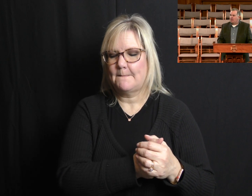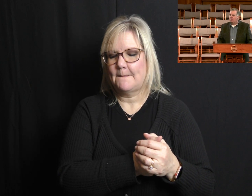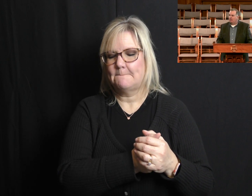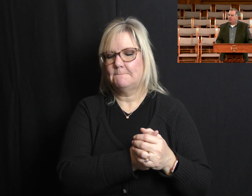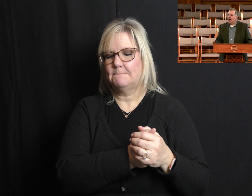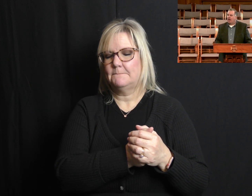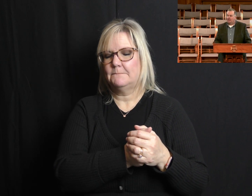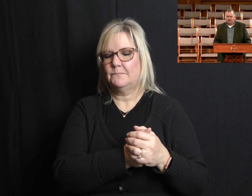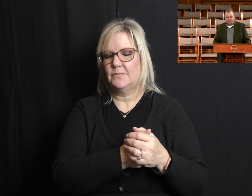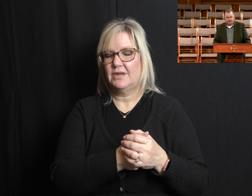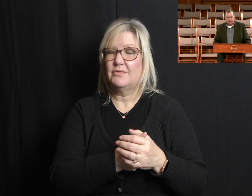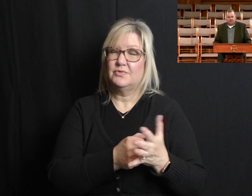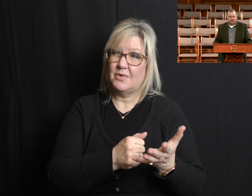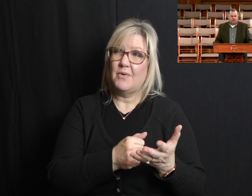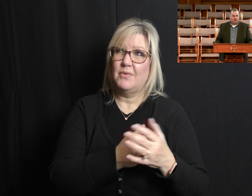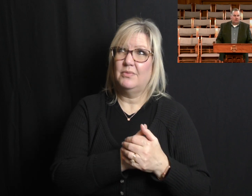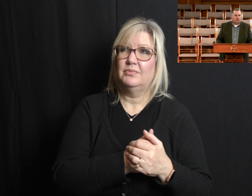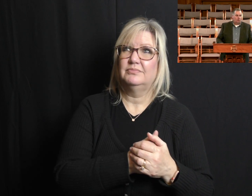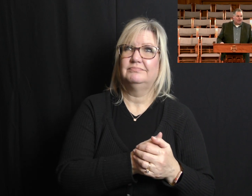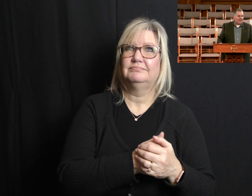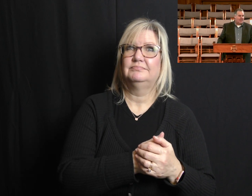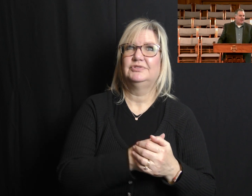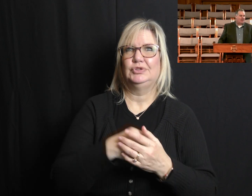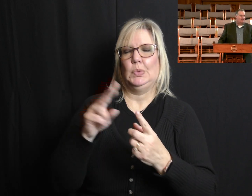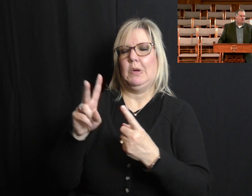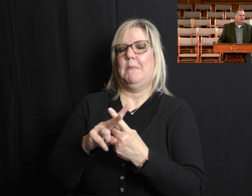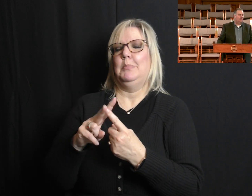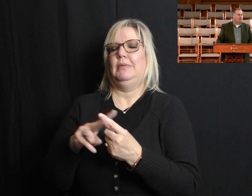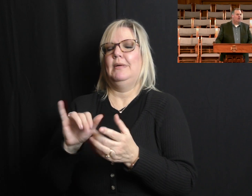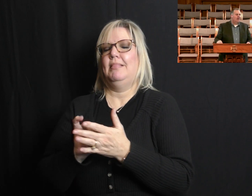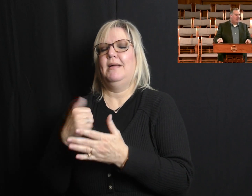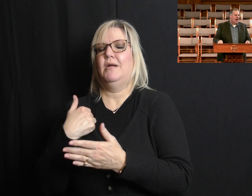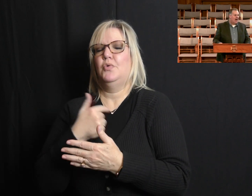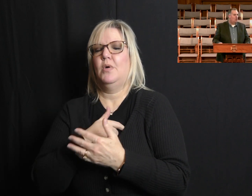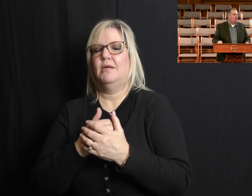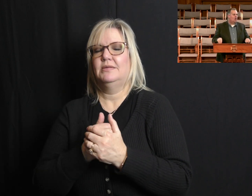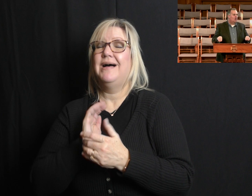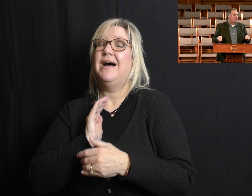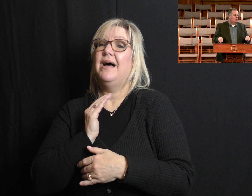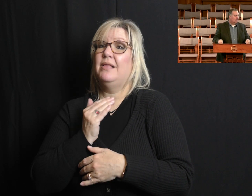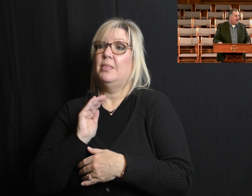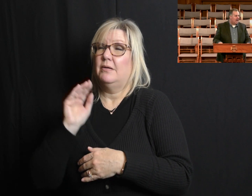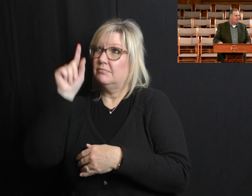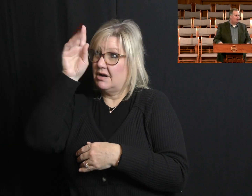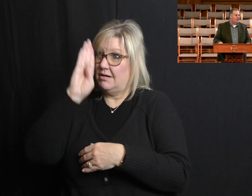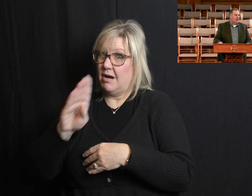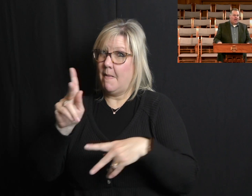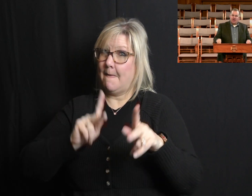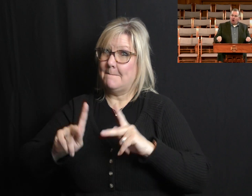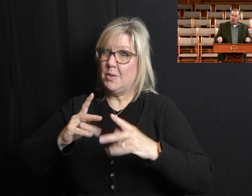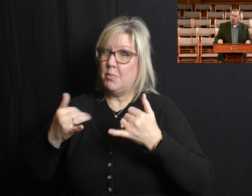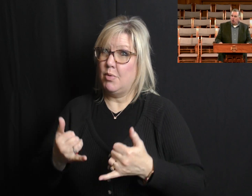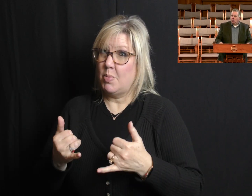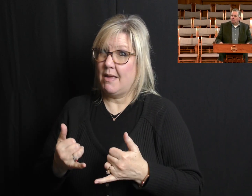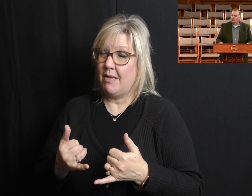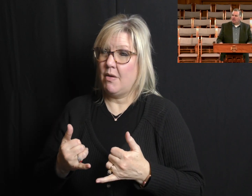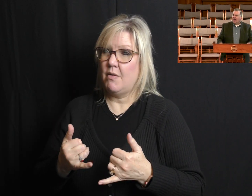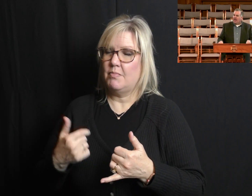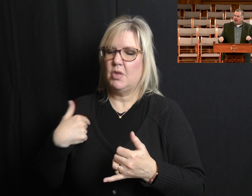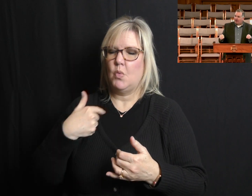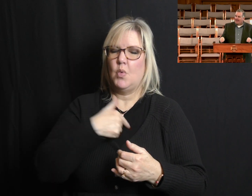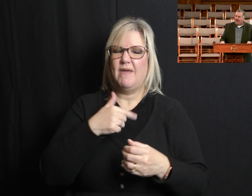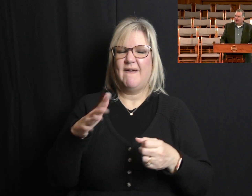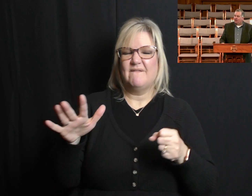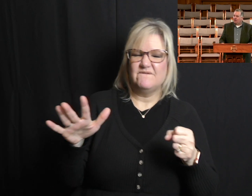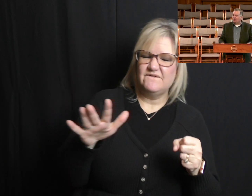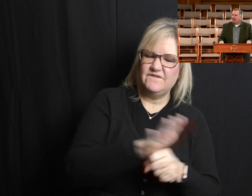Among the people of God, we have filled our lives and our homes